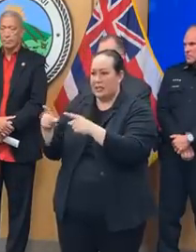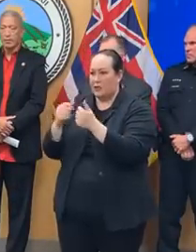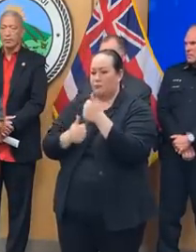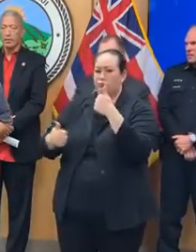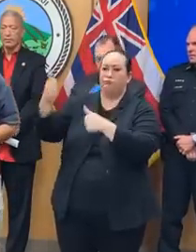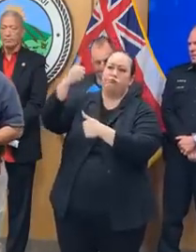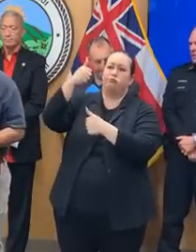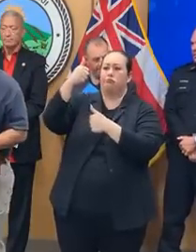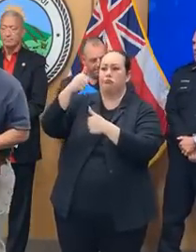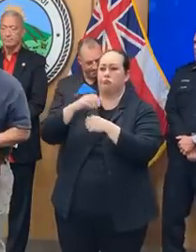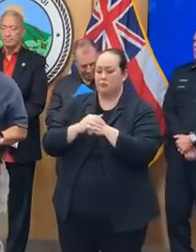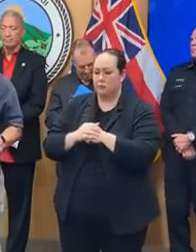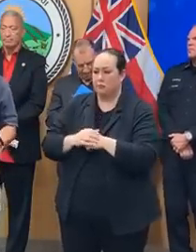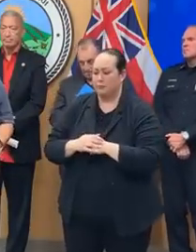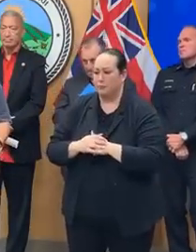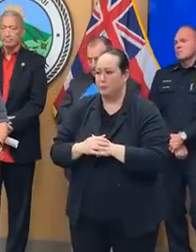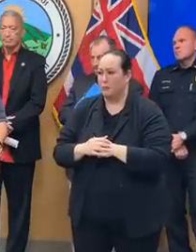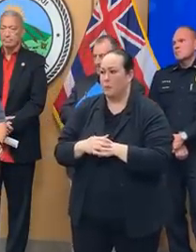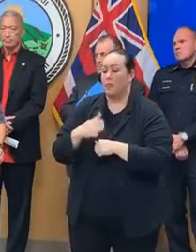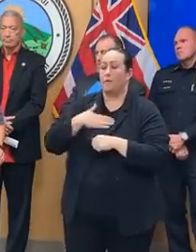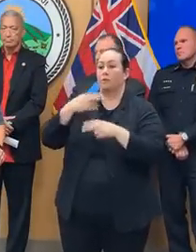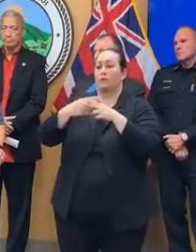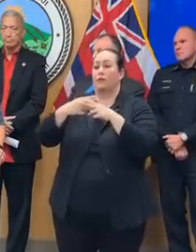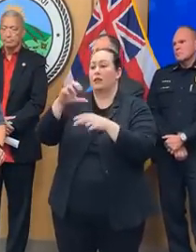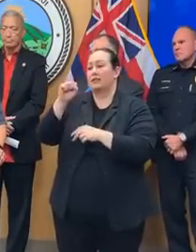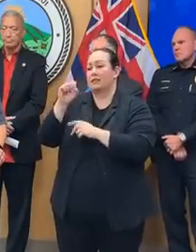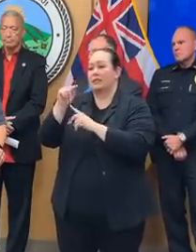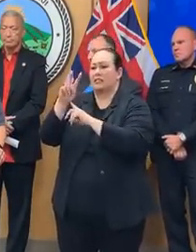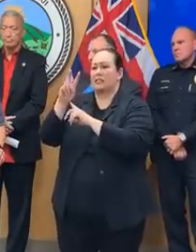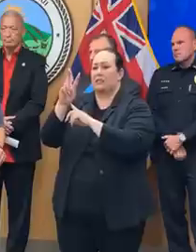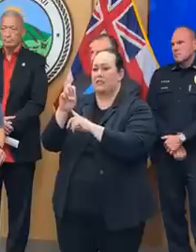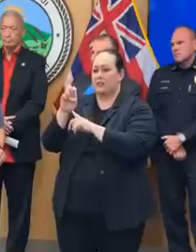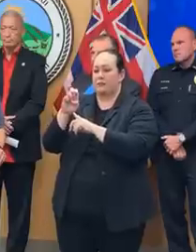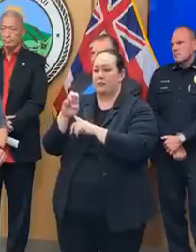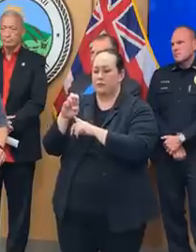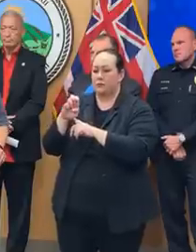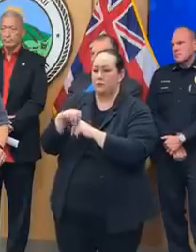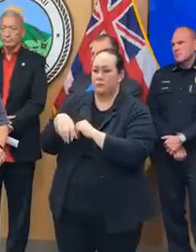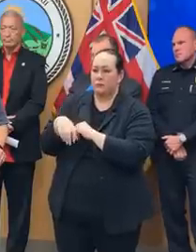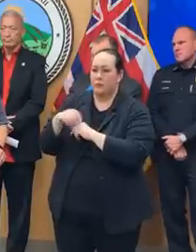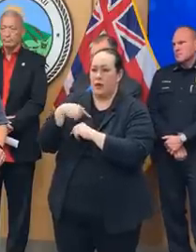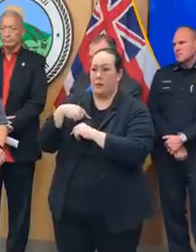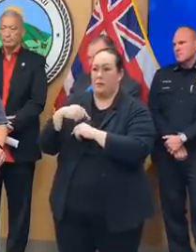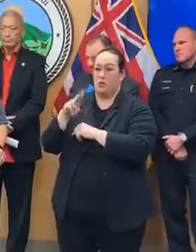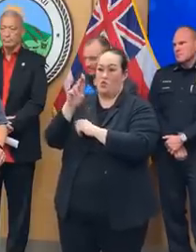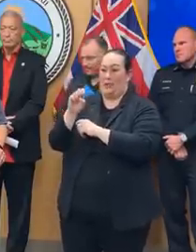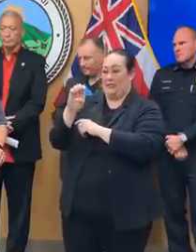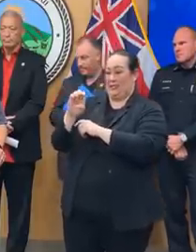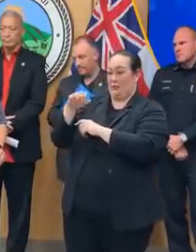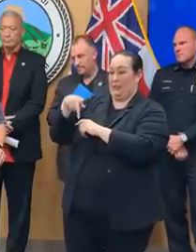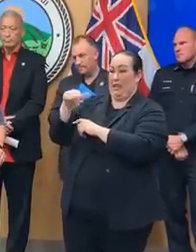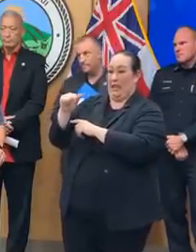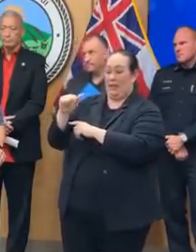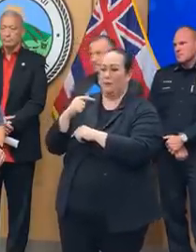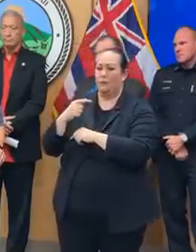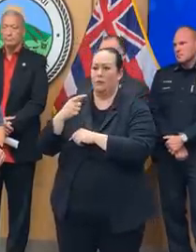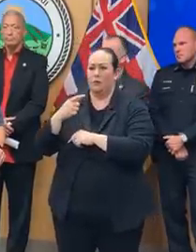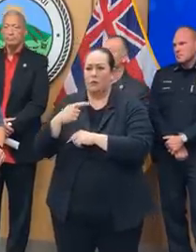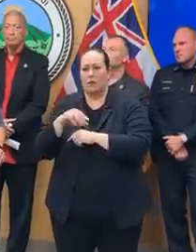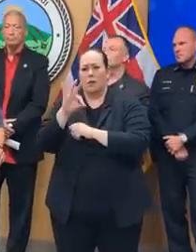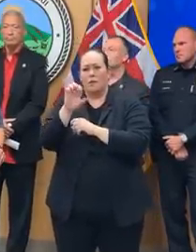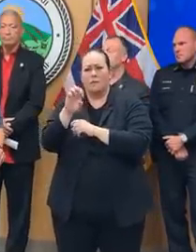Aloha. Good afternoon. Again, my name is Steve Kalanog. I'm with the U.S. EPA. I'm EPA's Incident Commander. We've been tasked